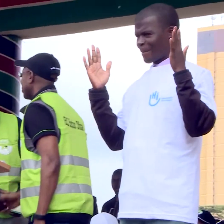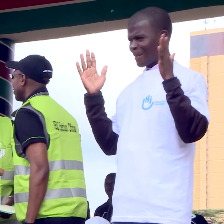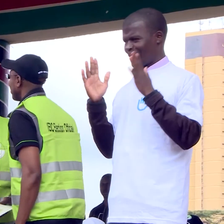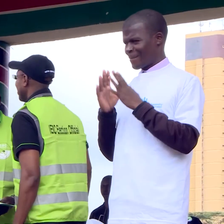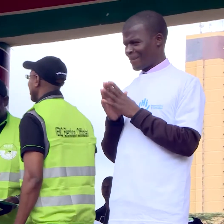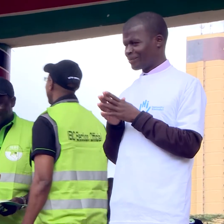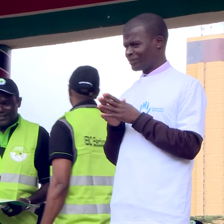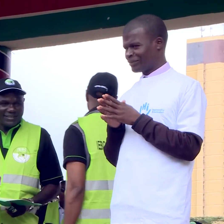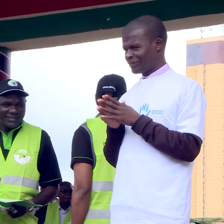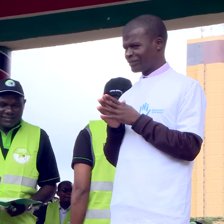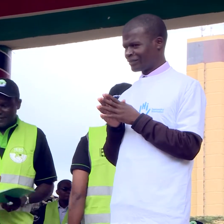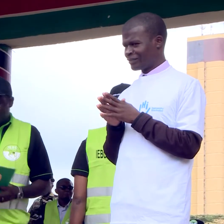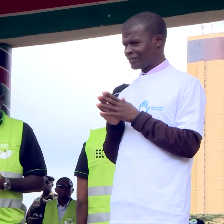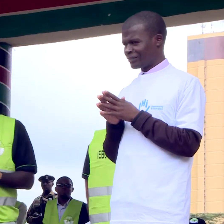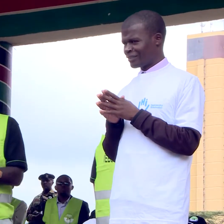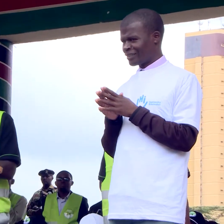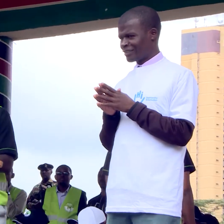Very good.